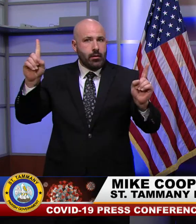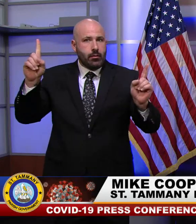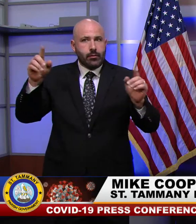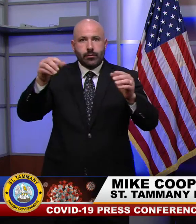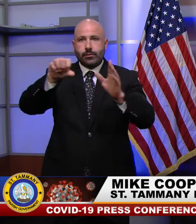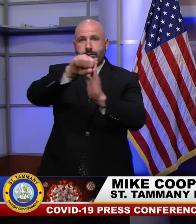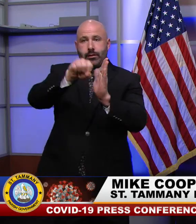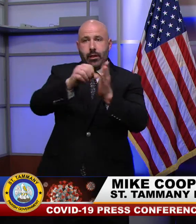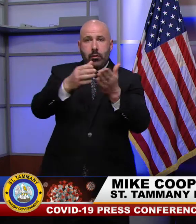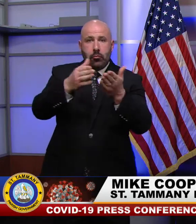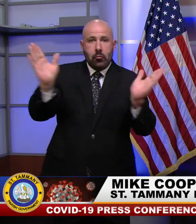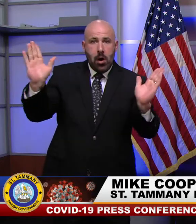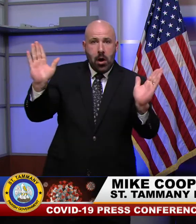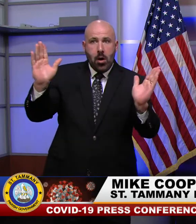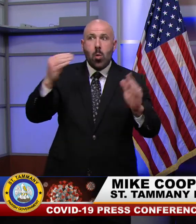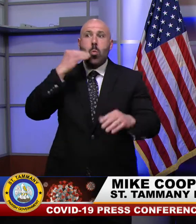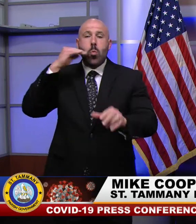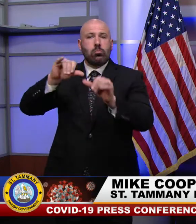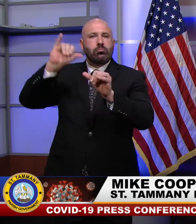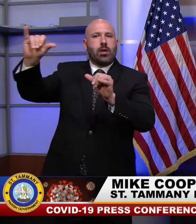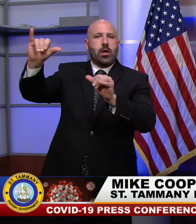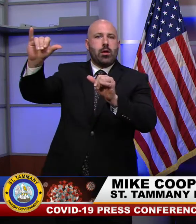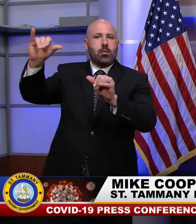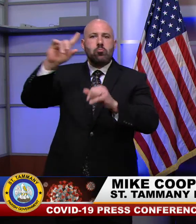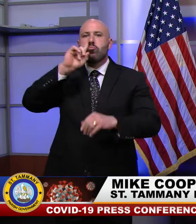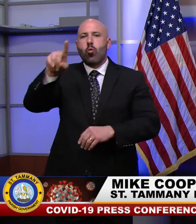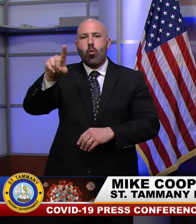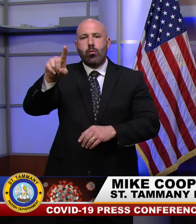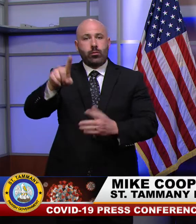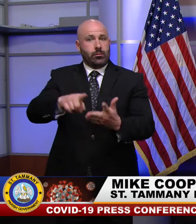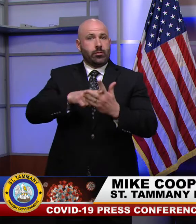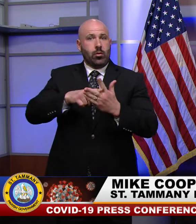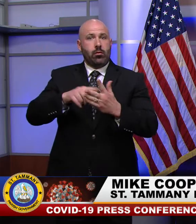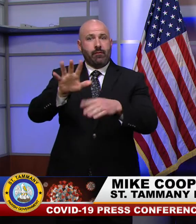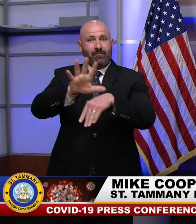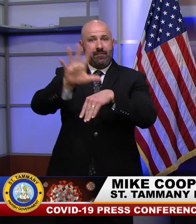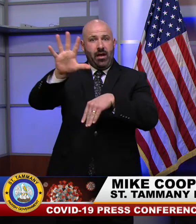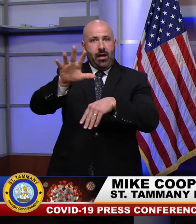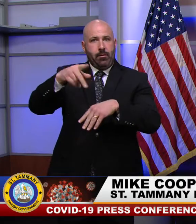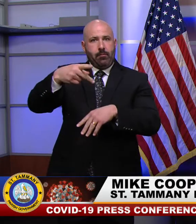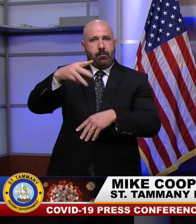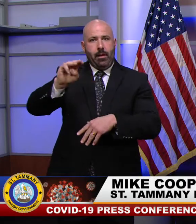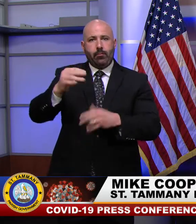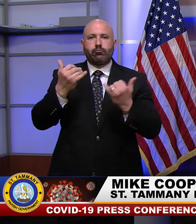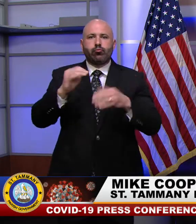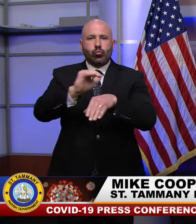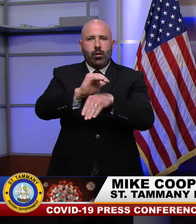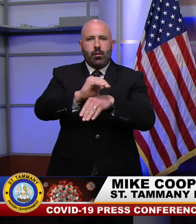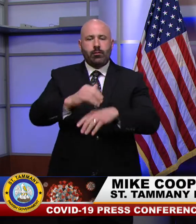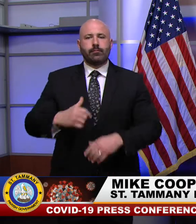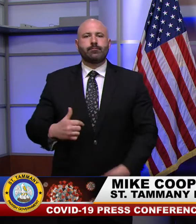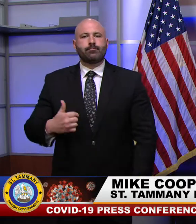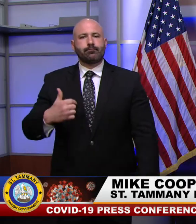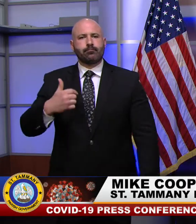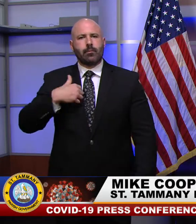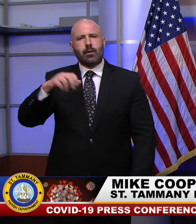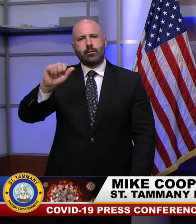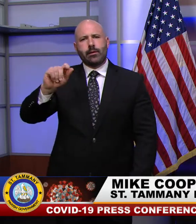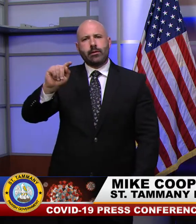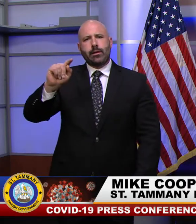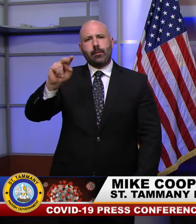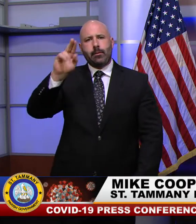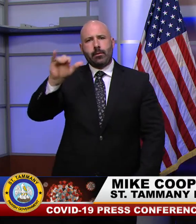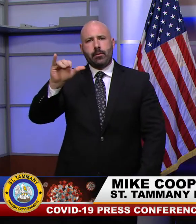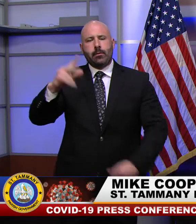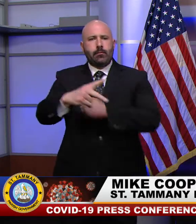order effective tonight at 5 p.m. As St. Tammany Parish President, I reiterate that I